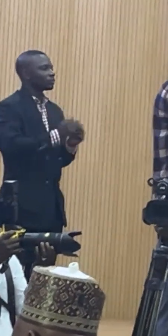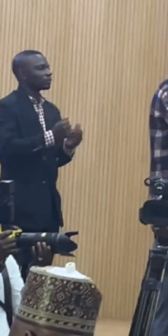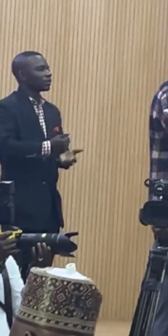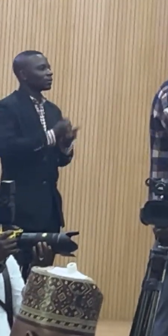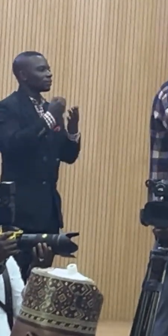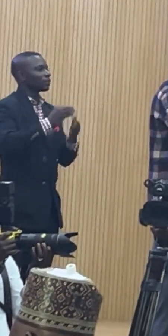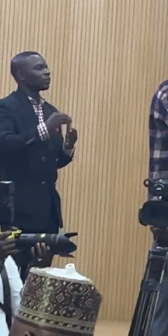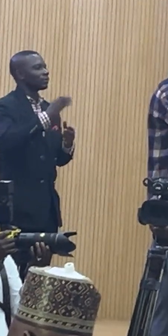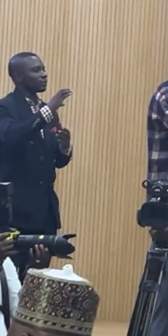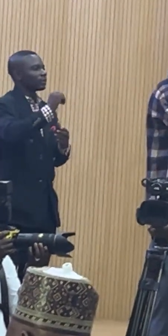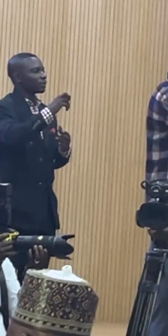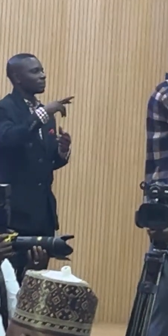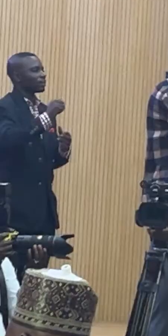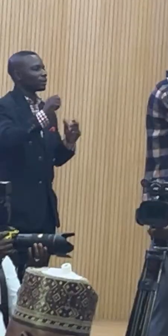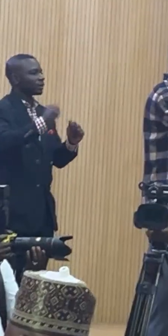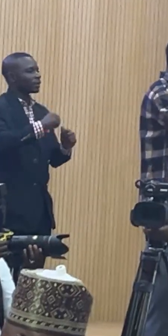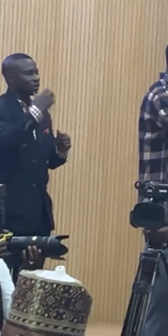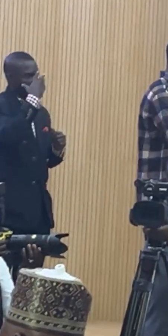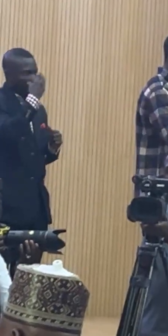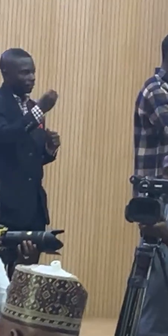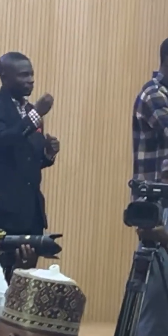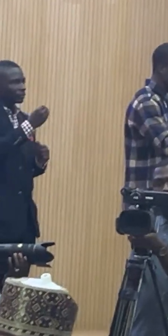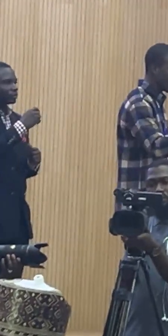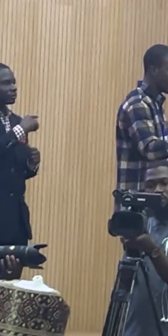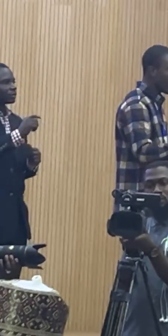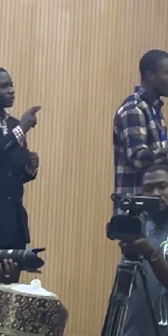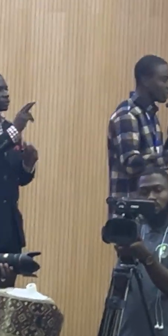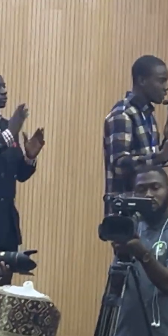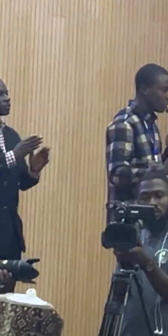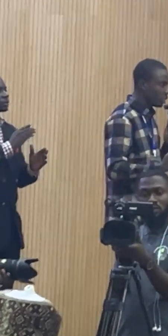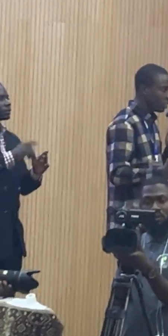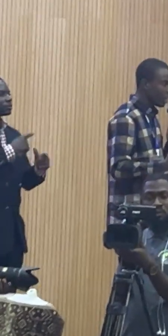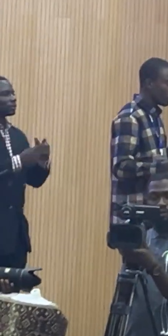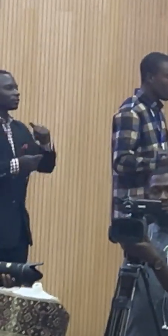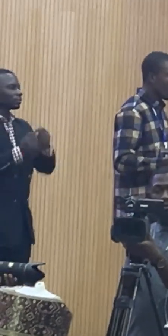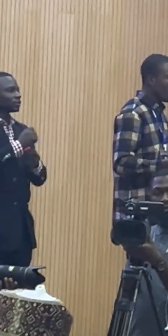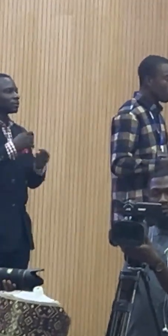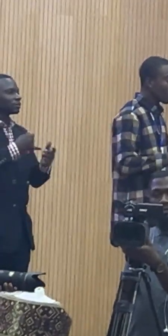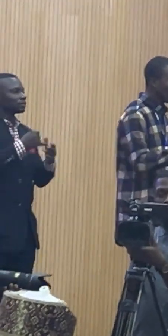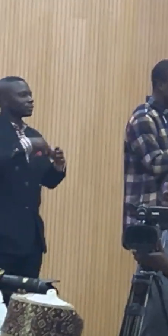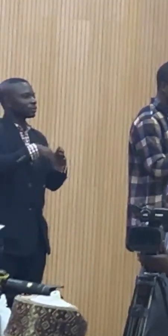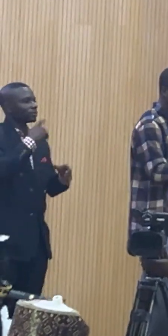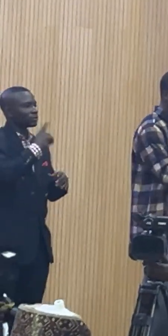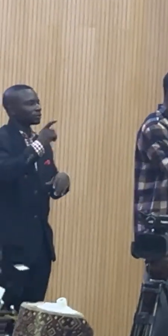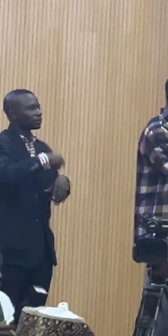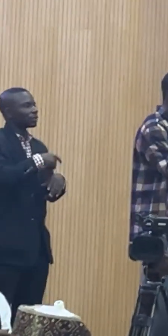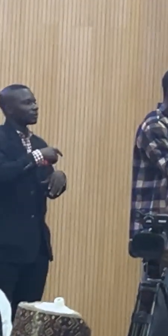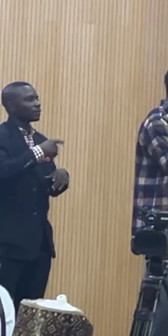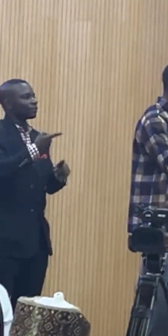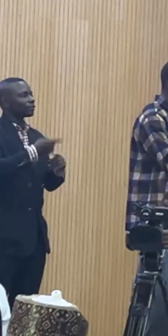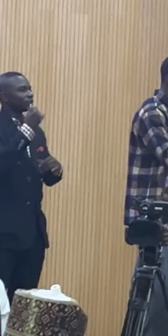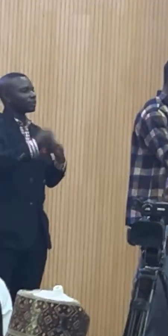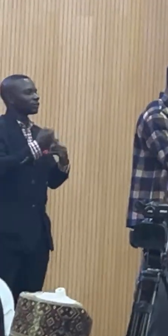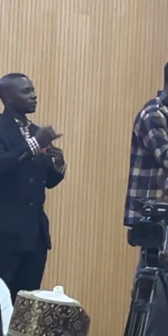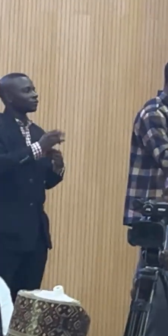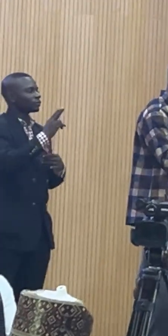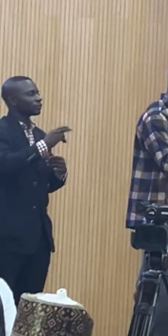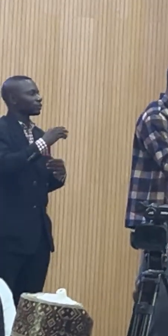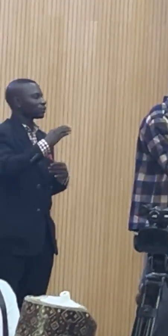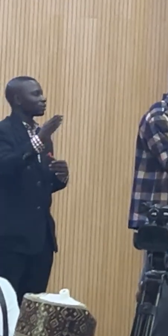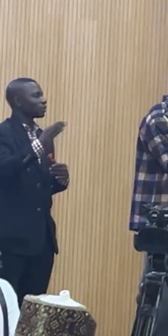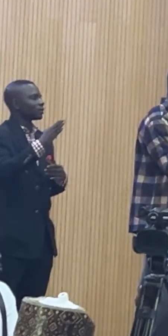of the cameras, can picture or capture the user and then translate in real time. But from the end of using a button